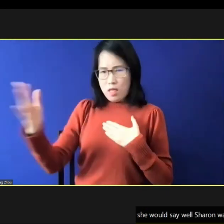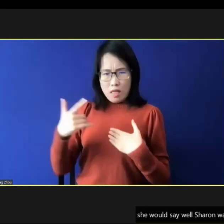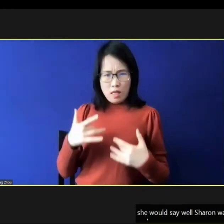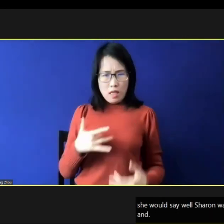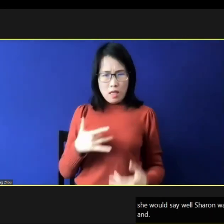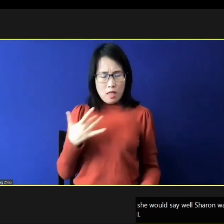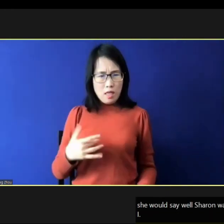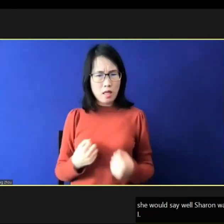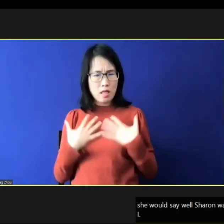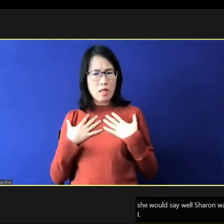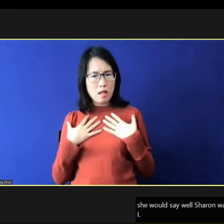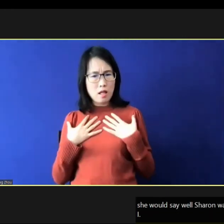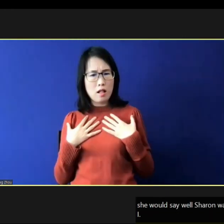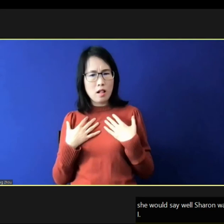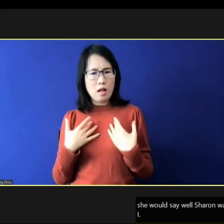And